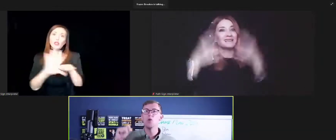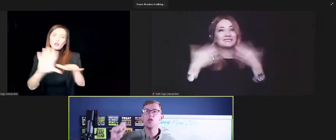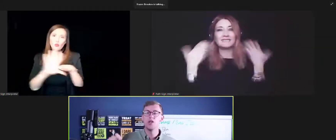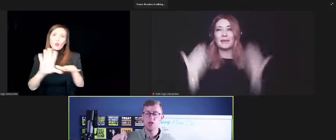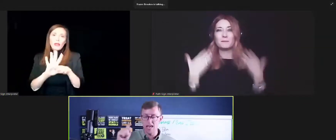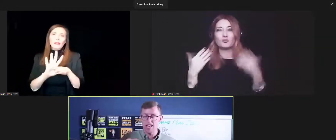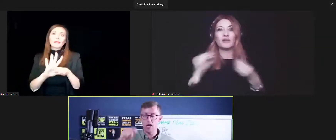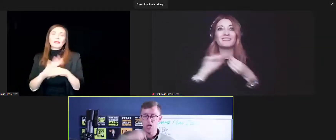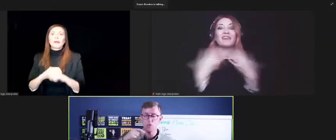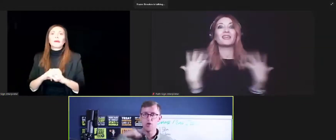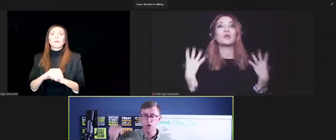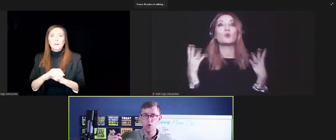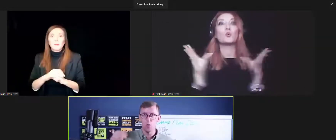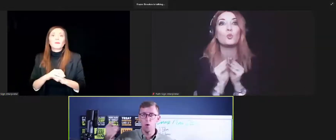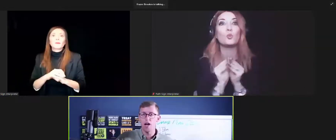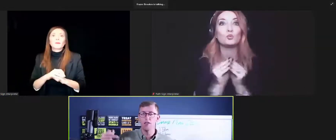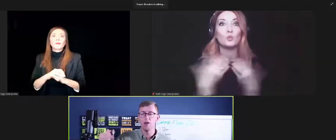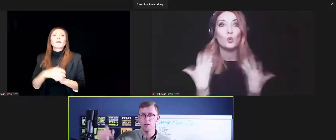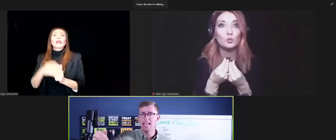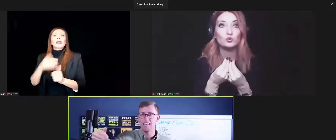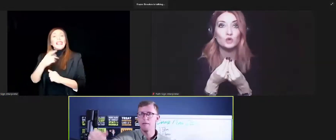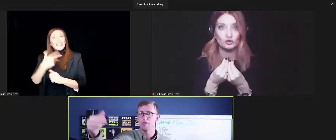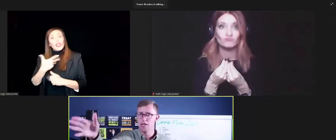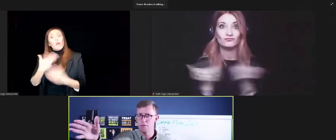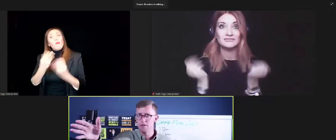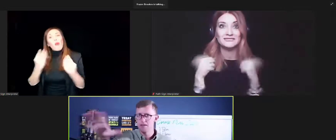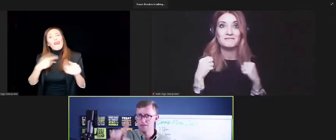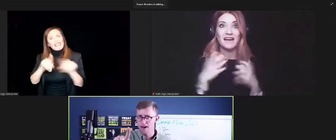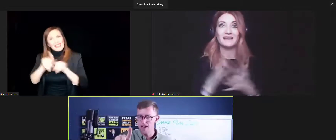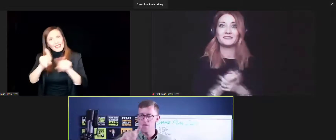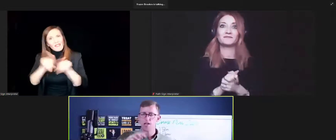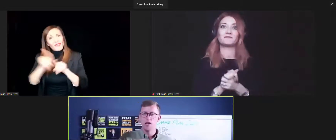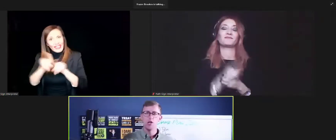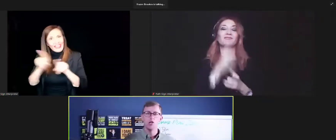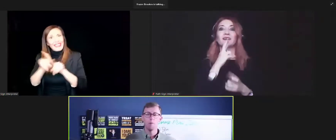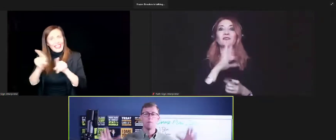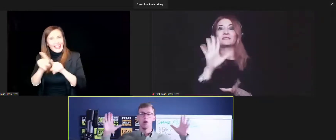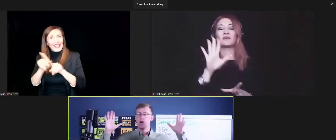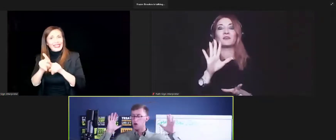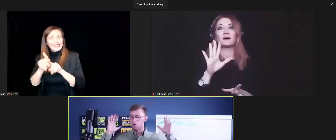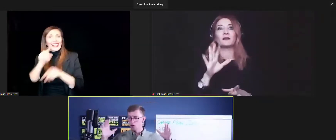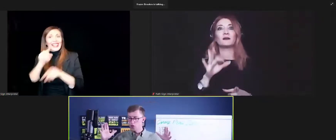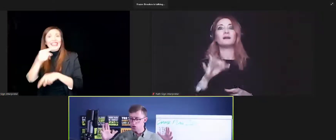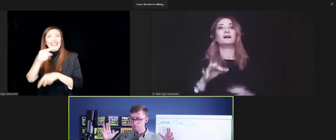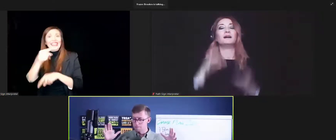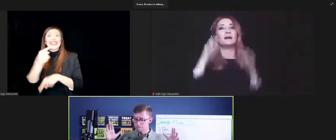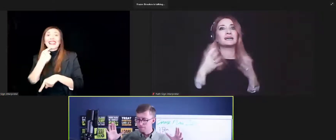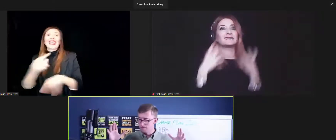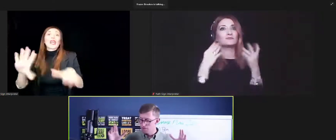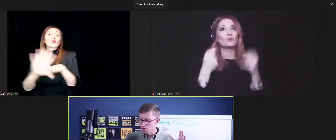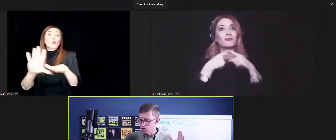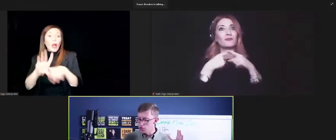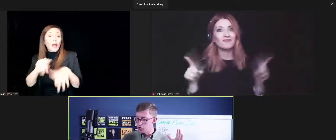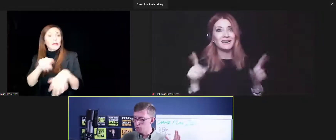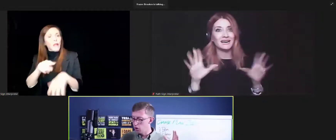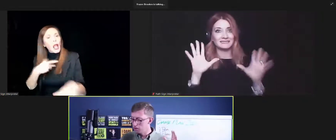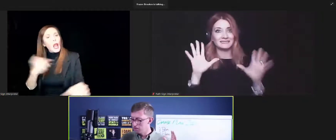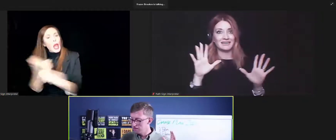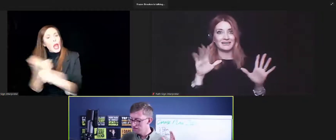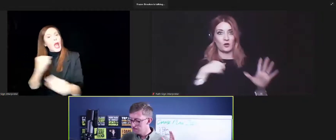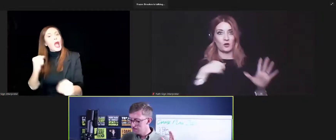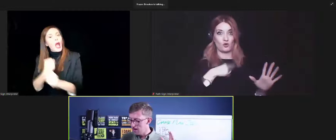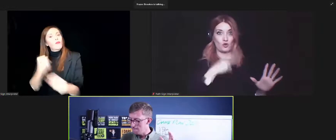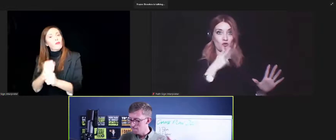you do the work that you're telling them to do, right? So you're on Zoom. You're on a Zoom